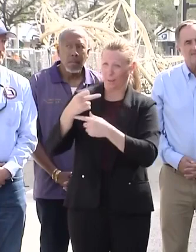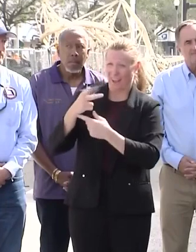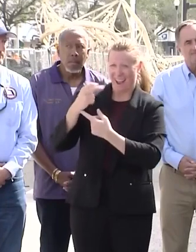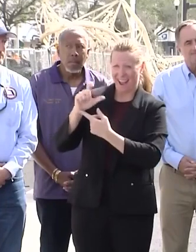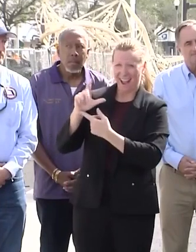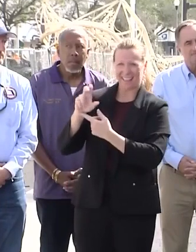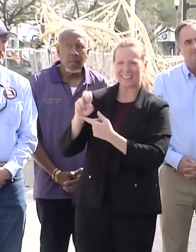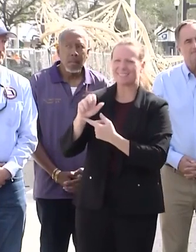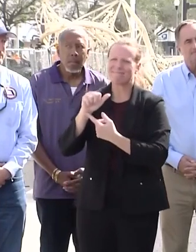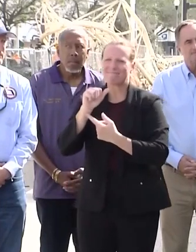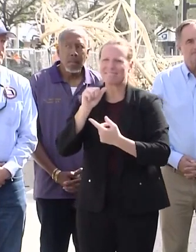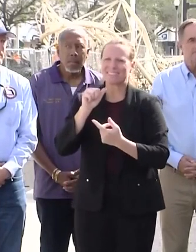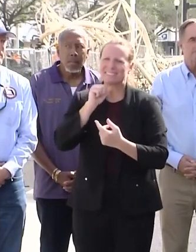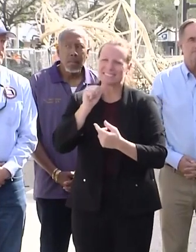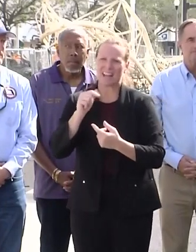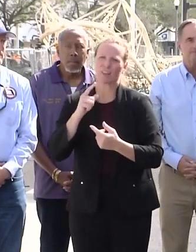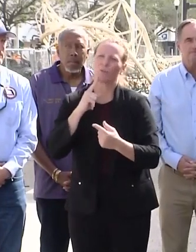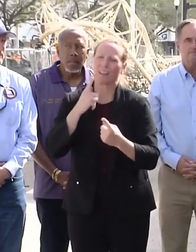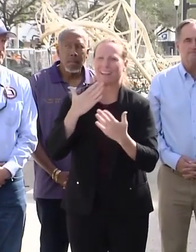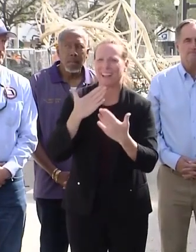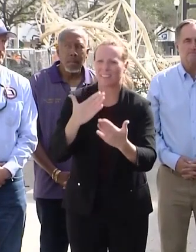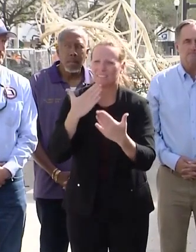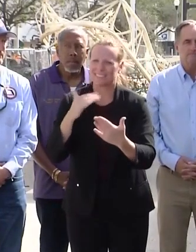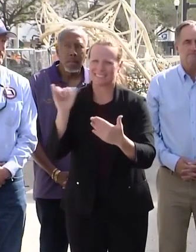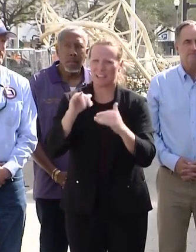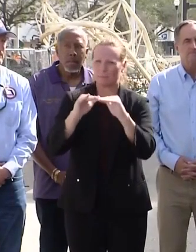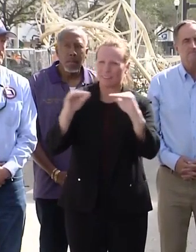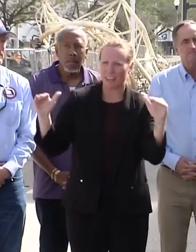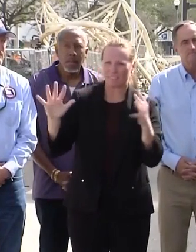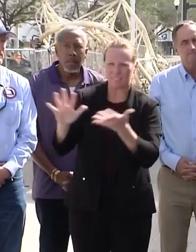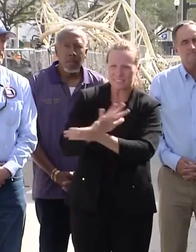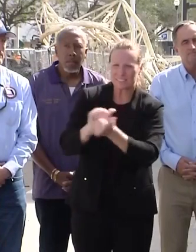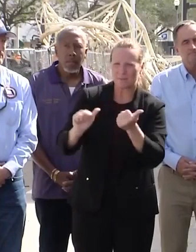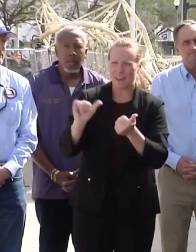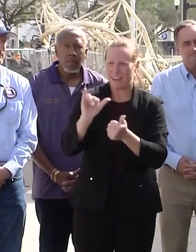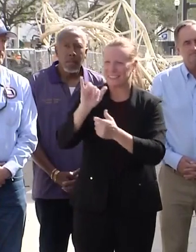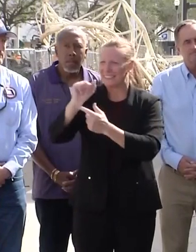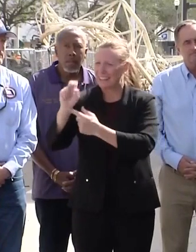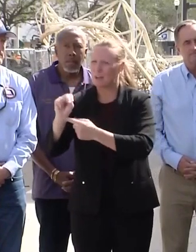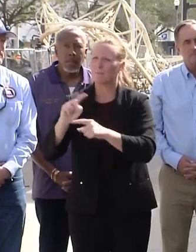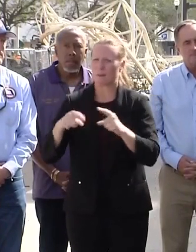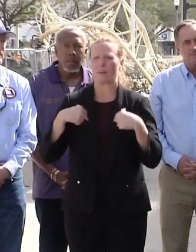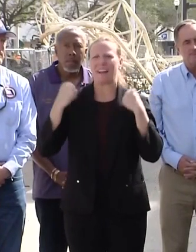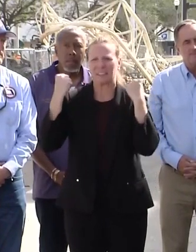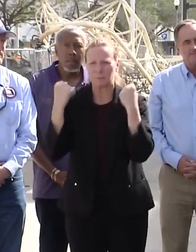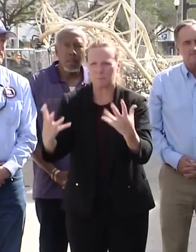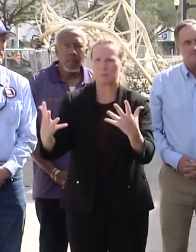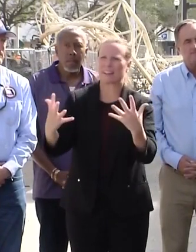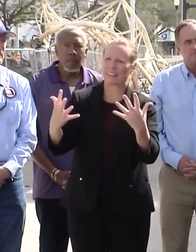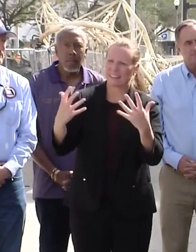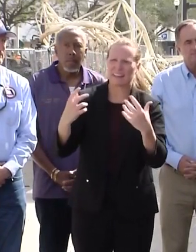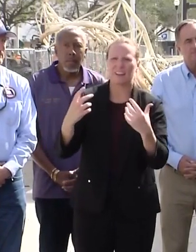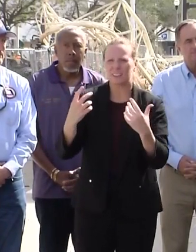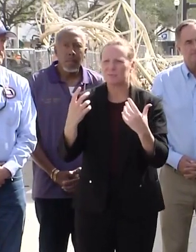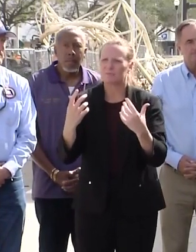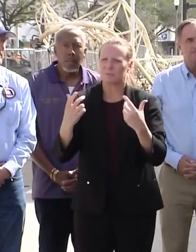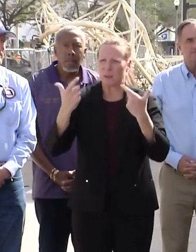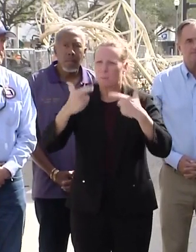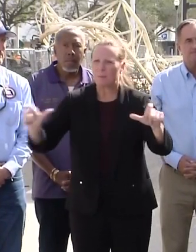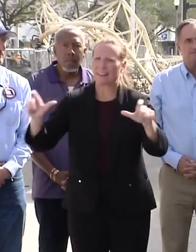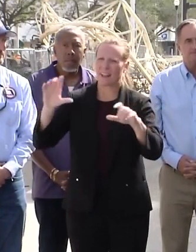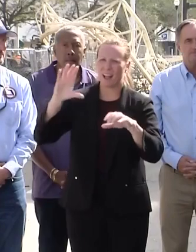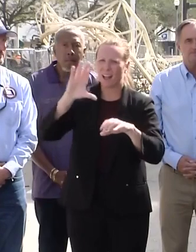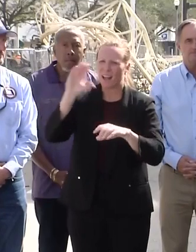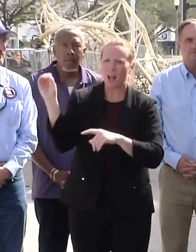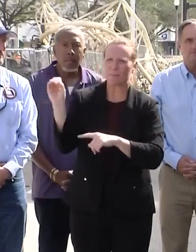do, thankfully, the level of damage that Ian did, but there are going to be a lot of needs. We've had a lot of major companies step up and